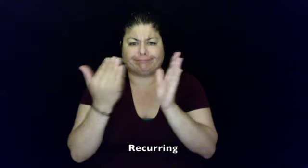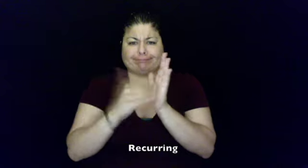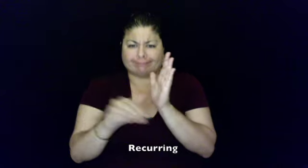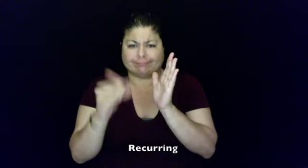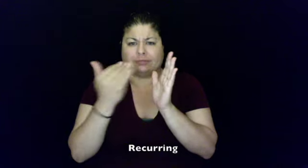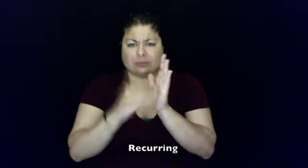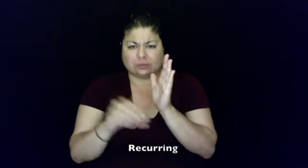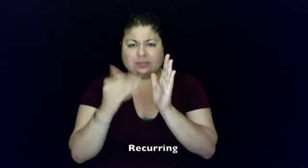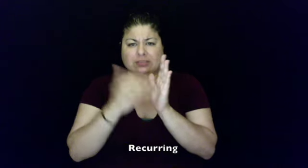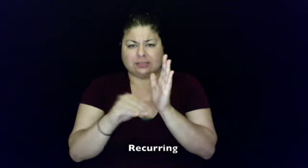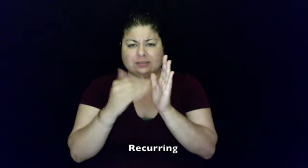Reoccurring.